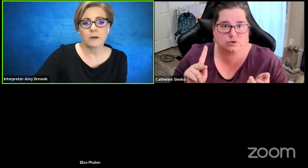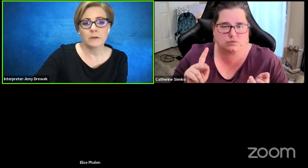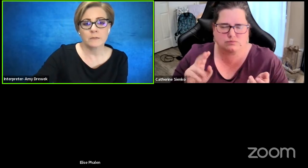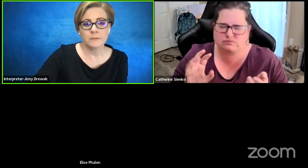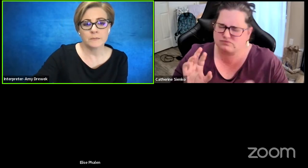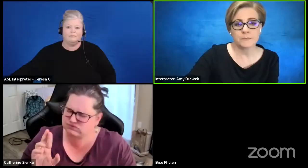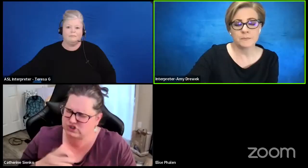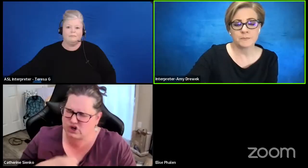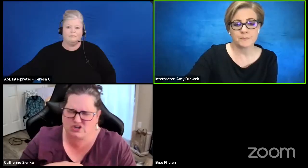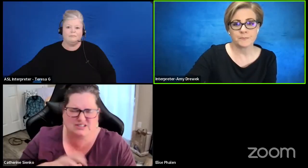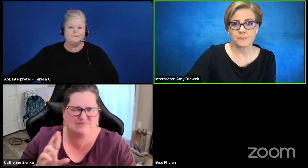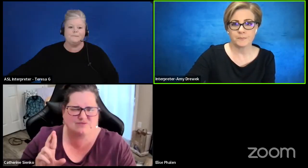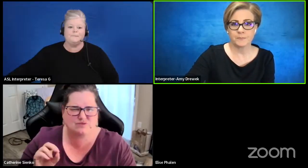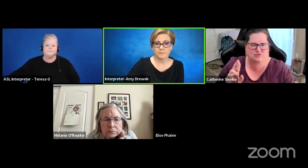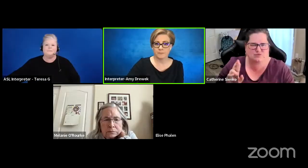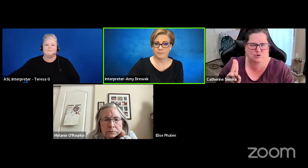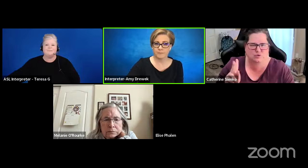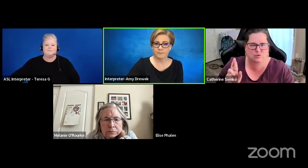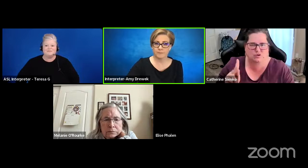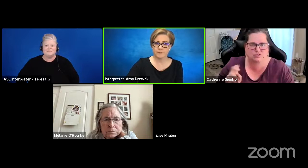Commissioner O'Rourke.